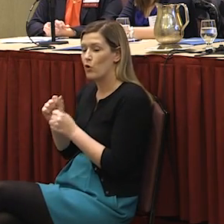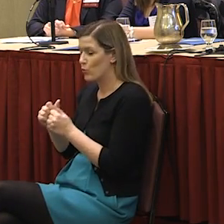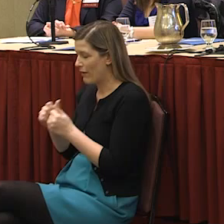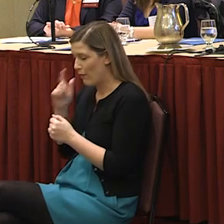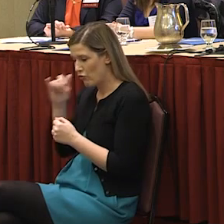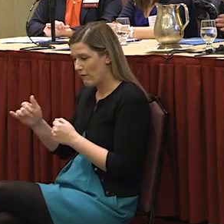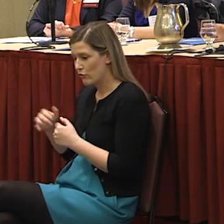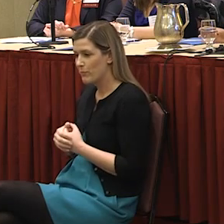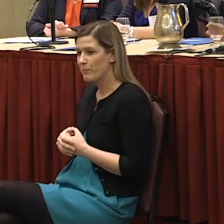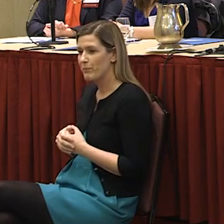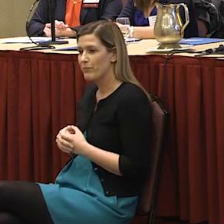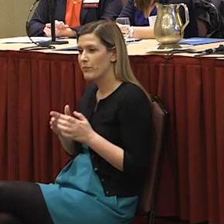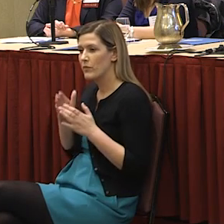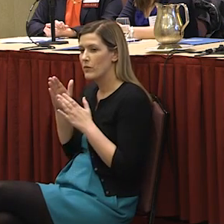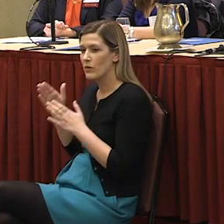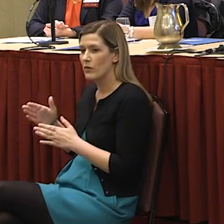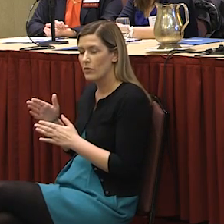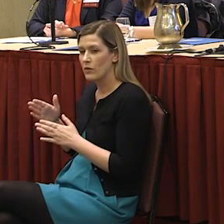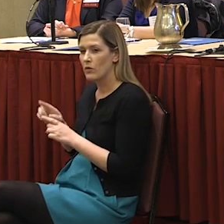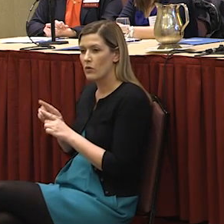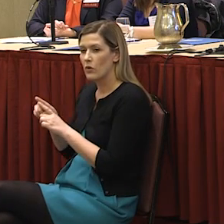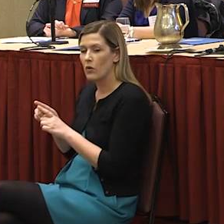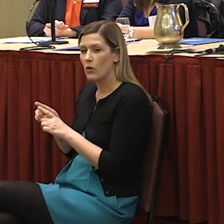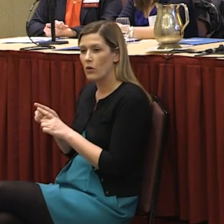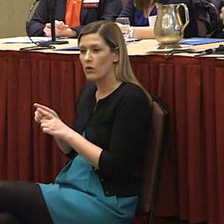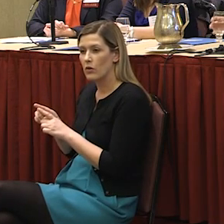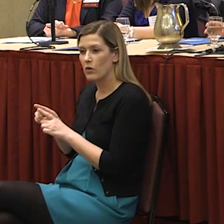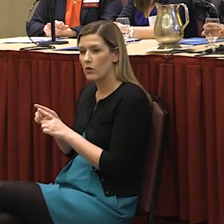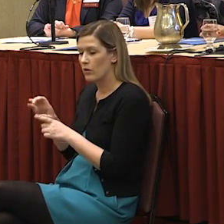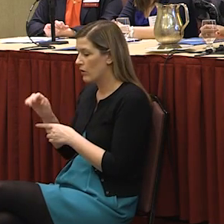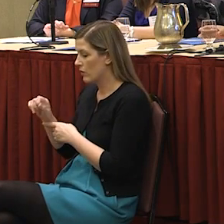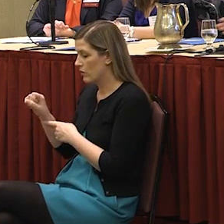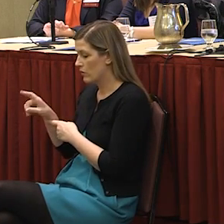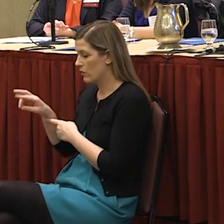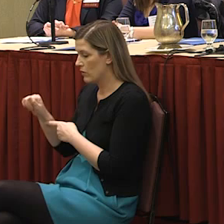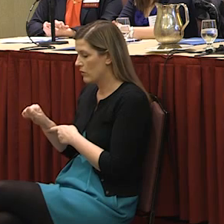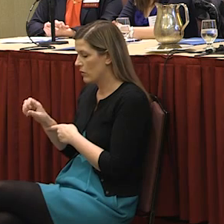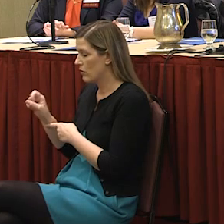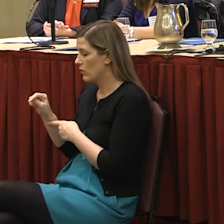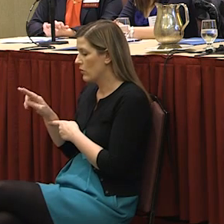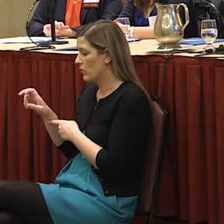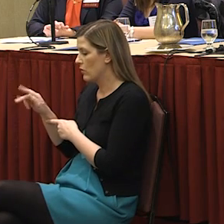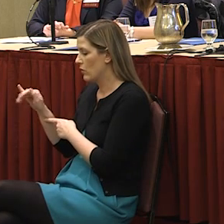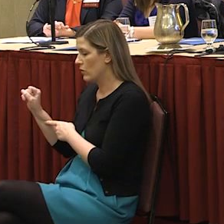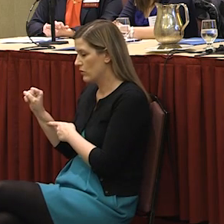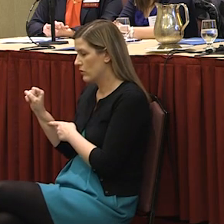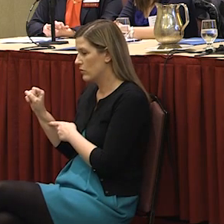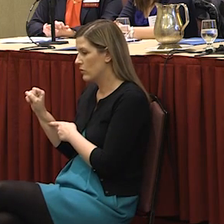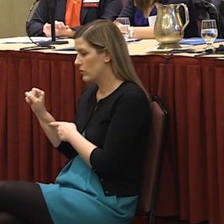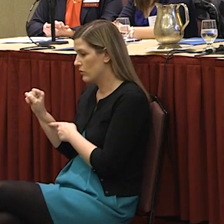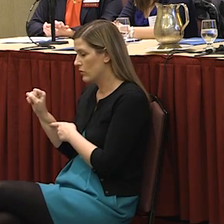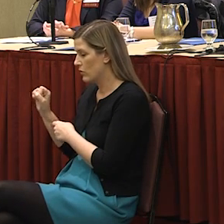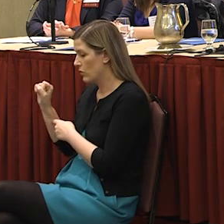forever. We also have with her Cassandra Stukus, who is